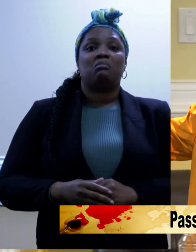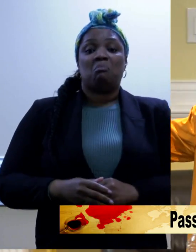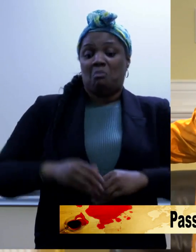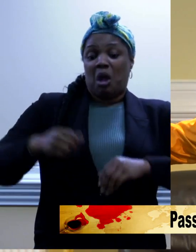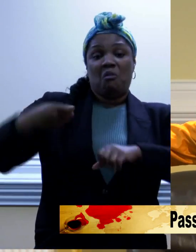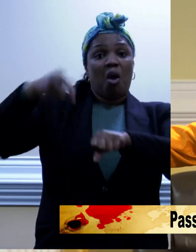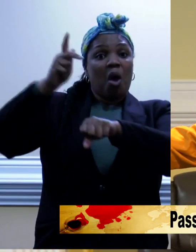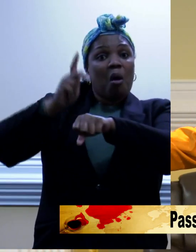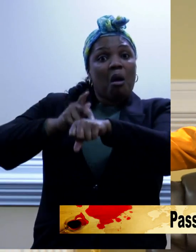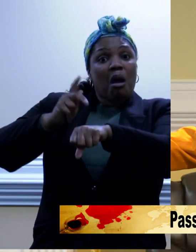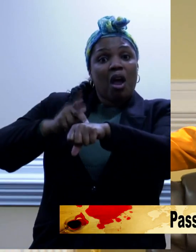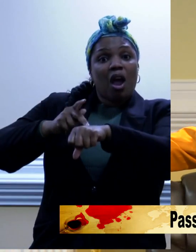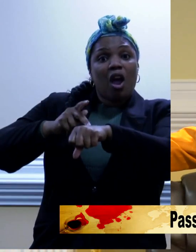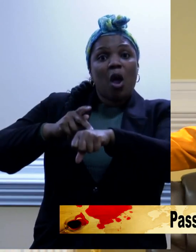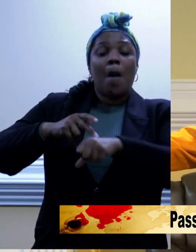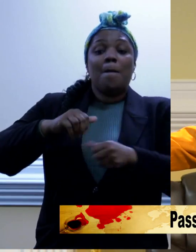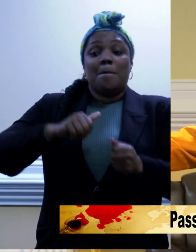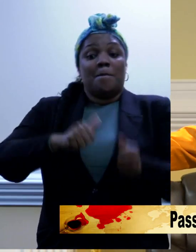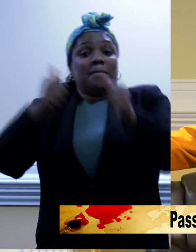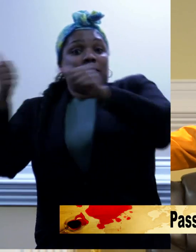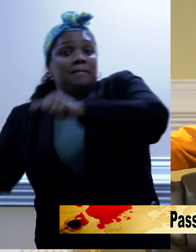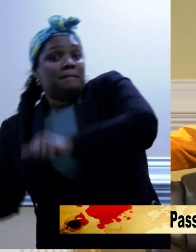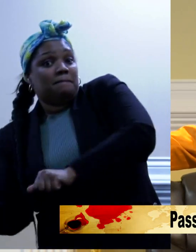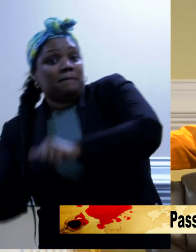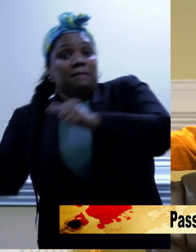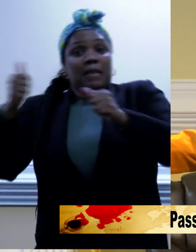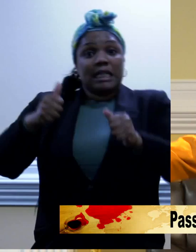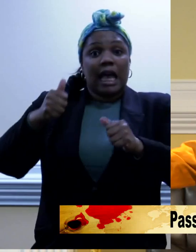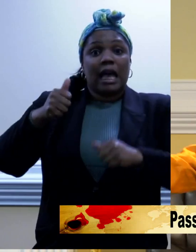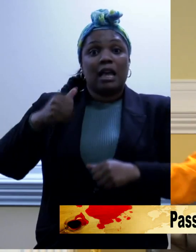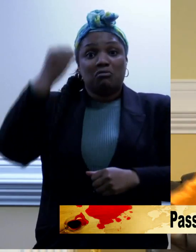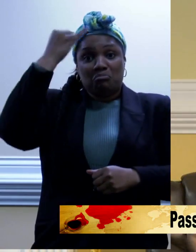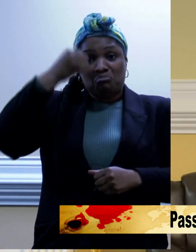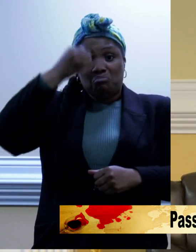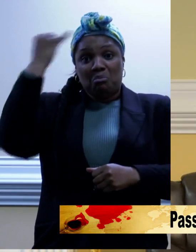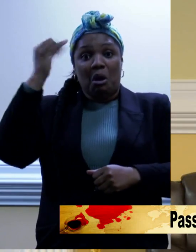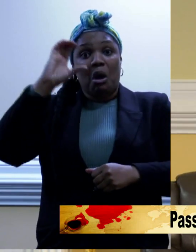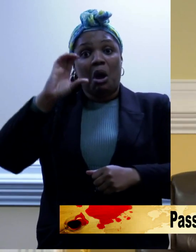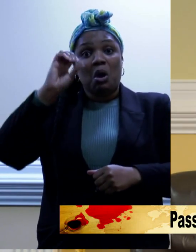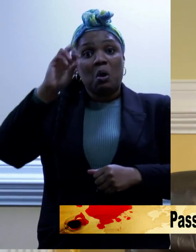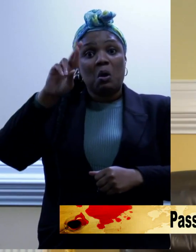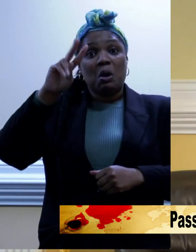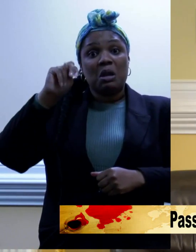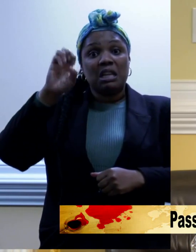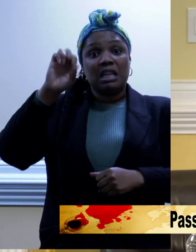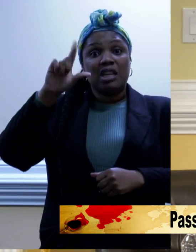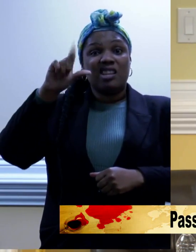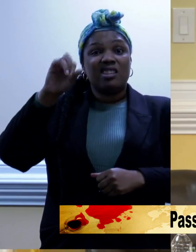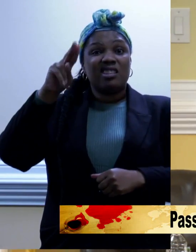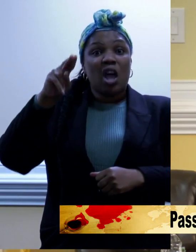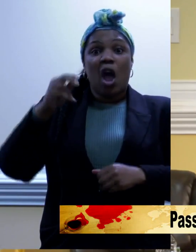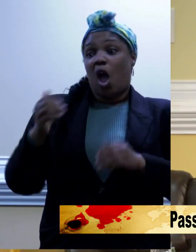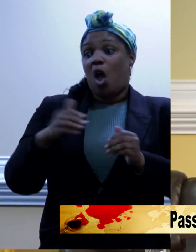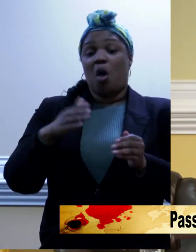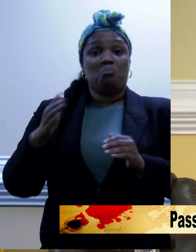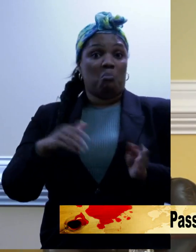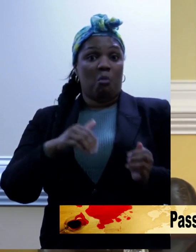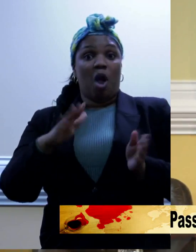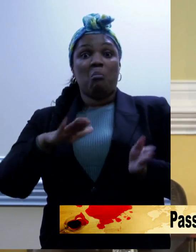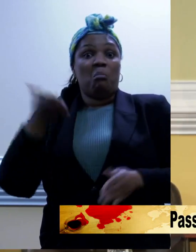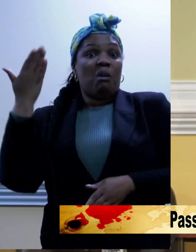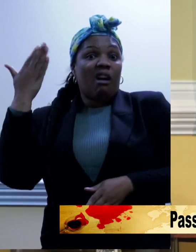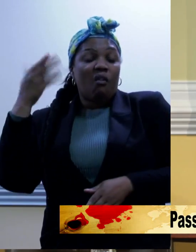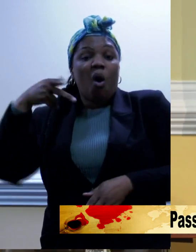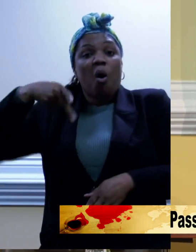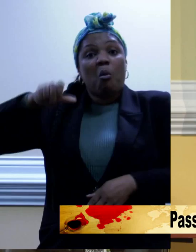Peter baptized Cornelius and before Paul was set forth, was